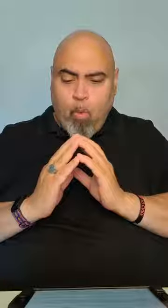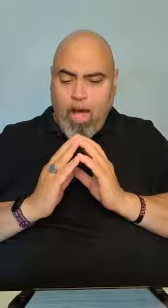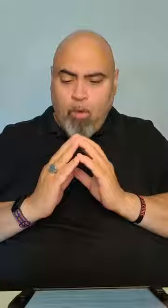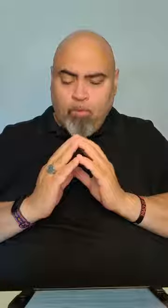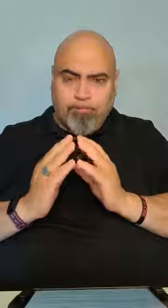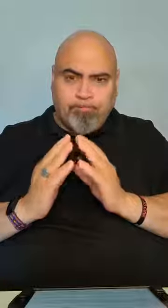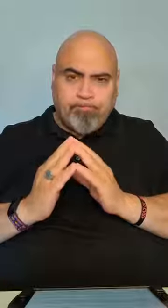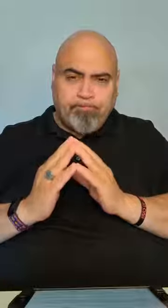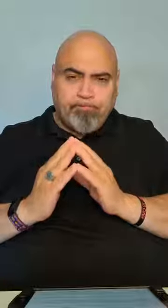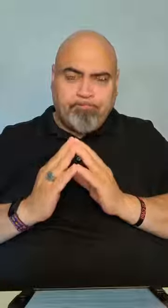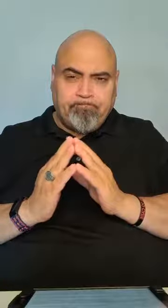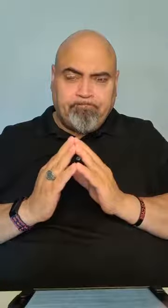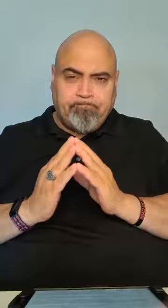Wow.